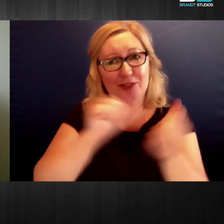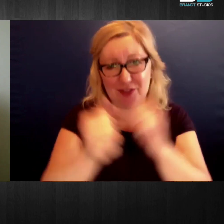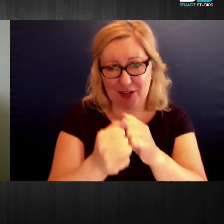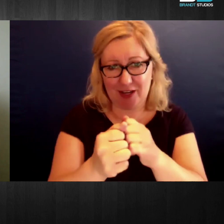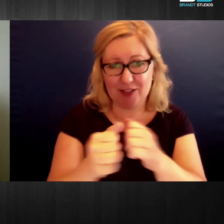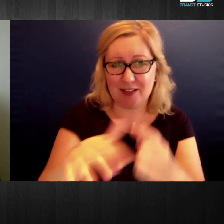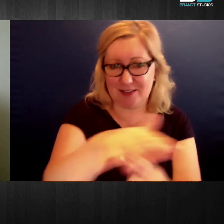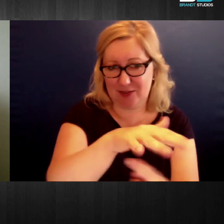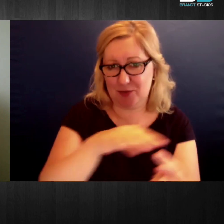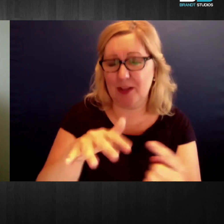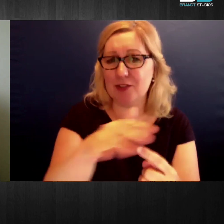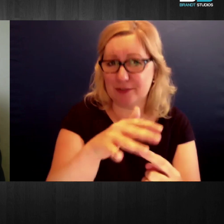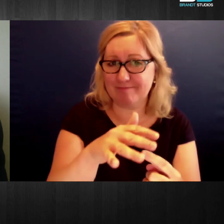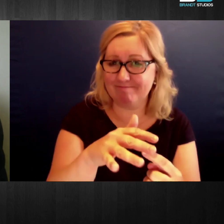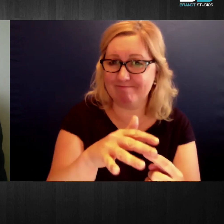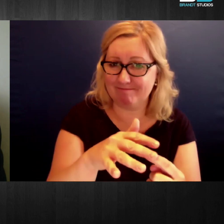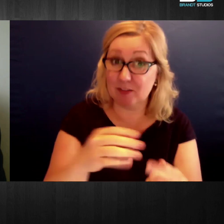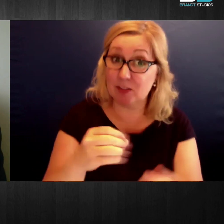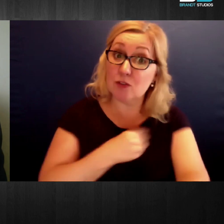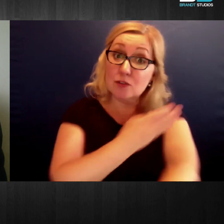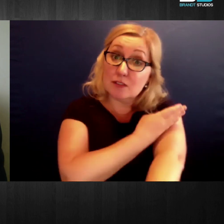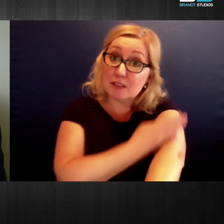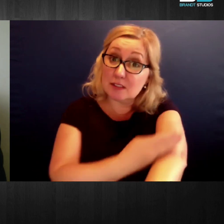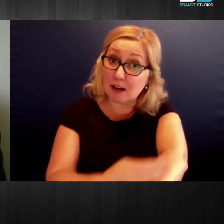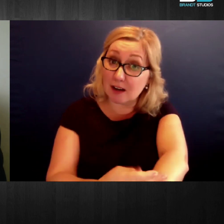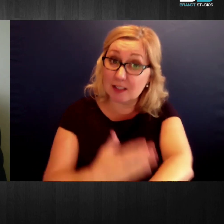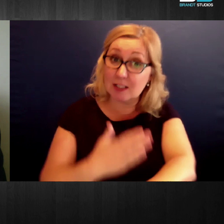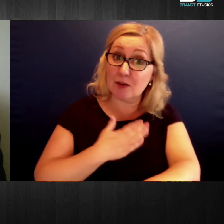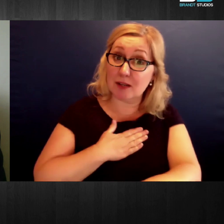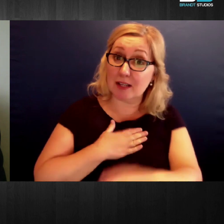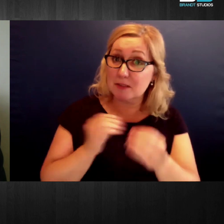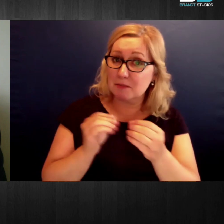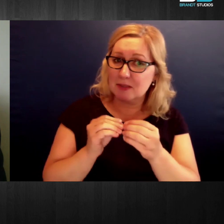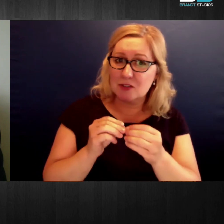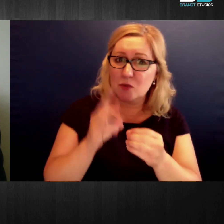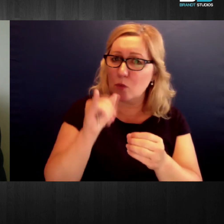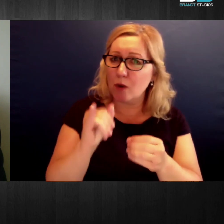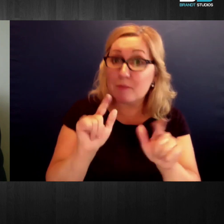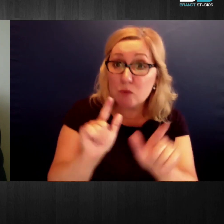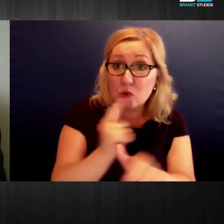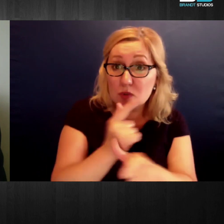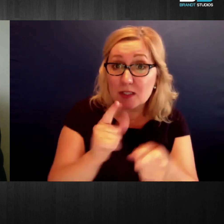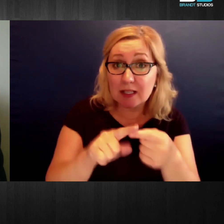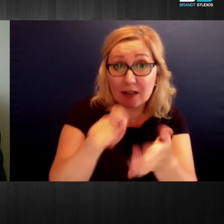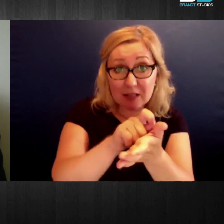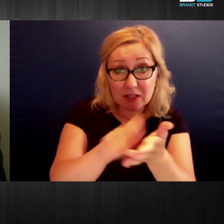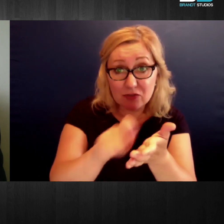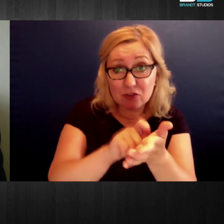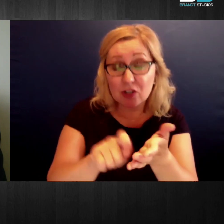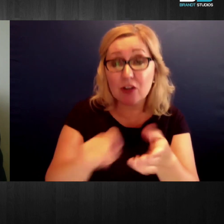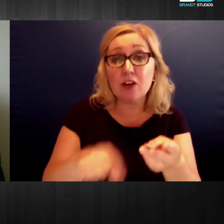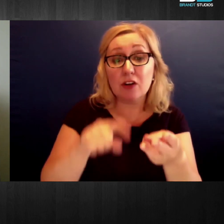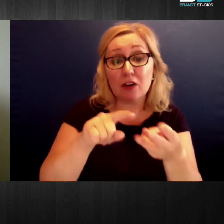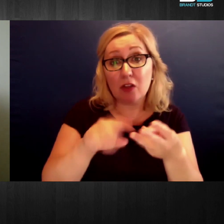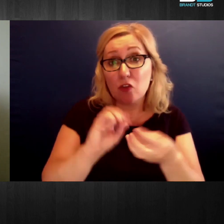here, I would just like to say a few words about the importance of music and literature and the creative arts. These are two of my favorite